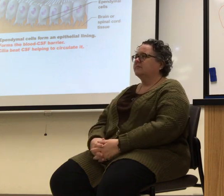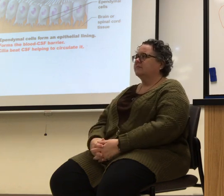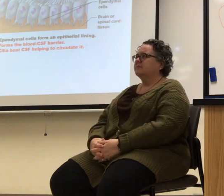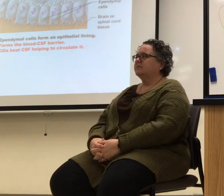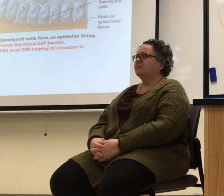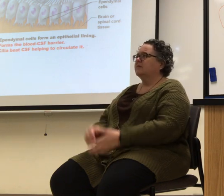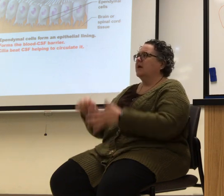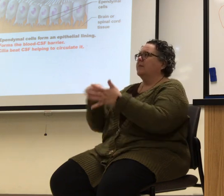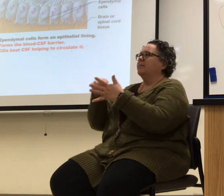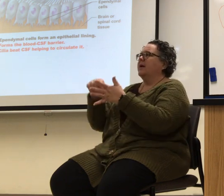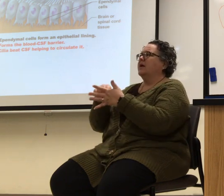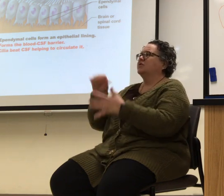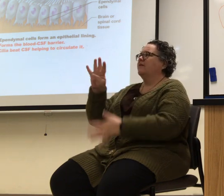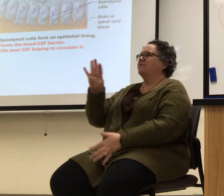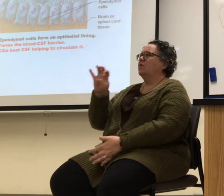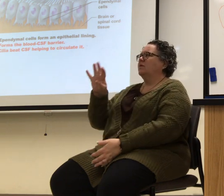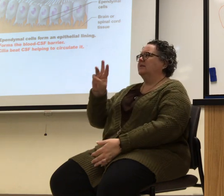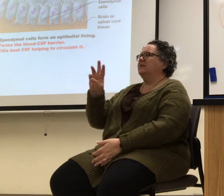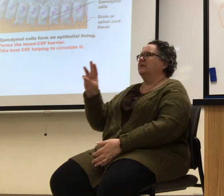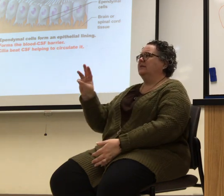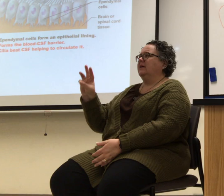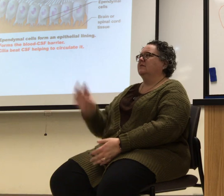Yeah, page 466 has this.